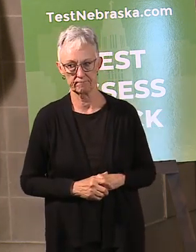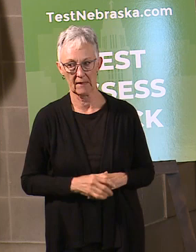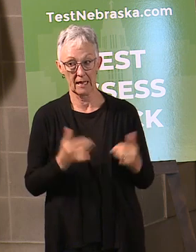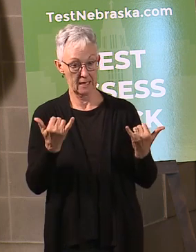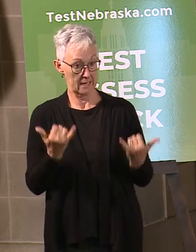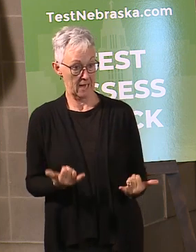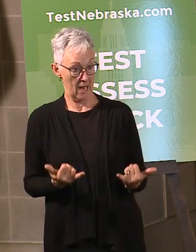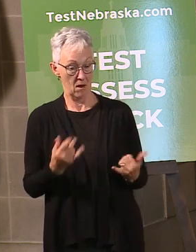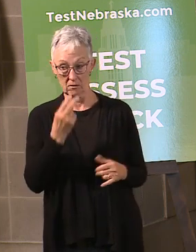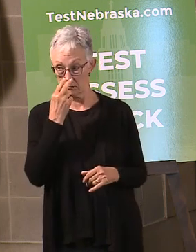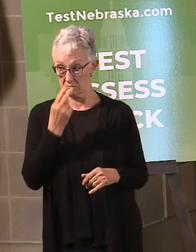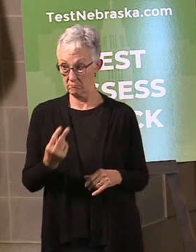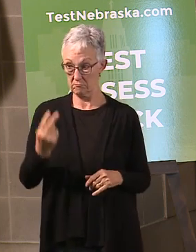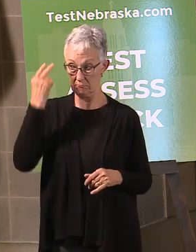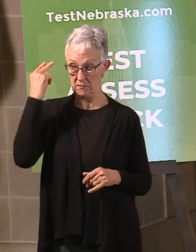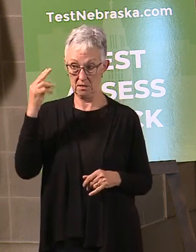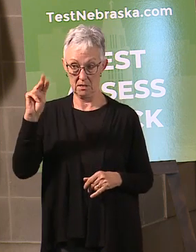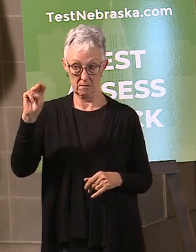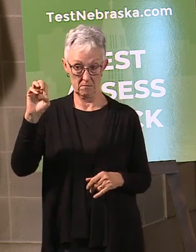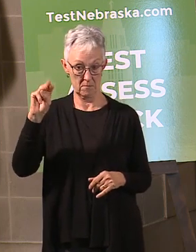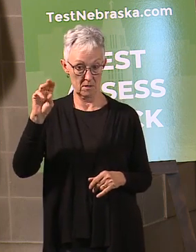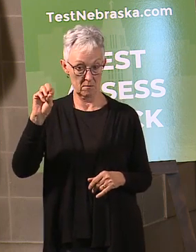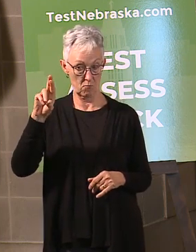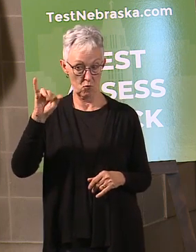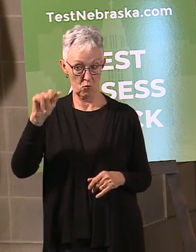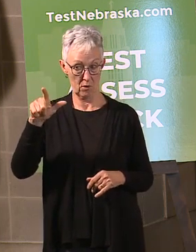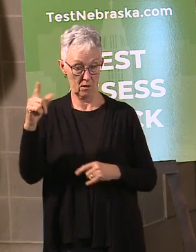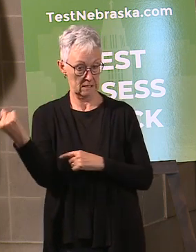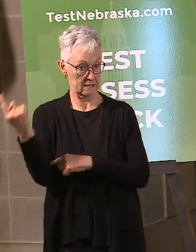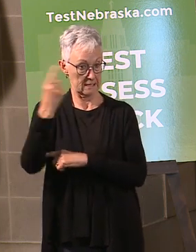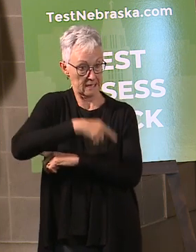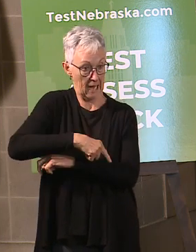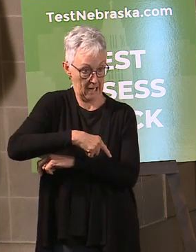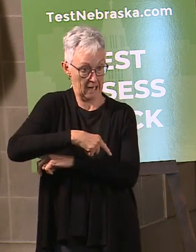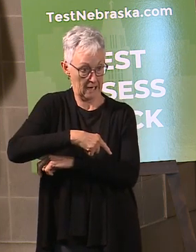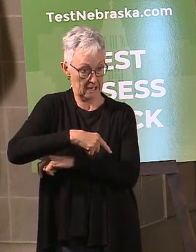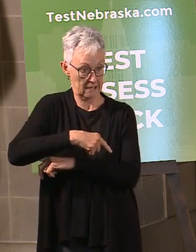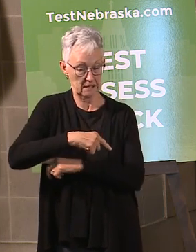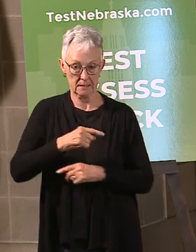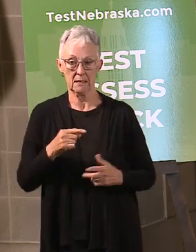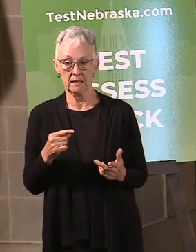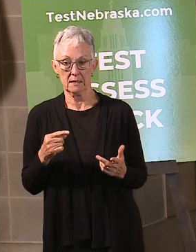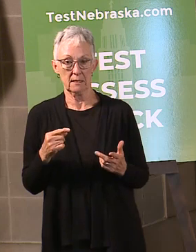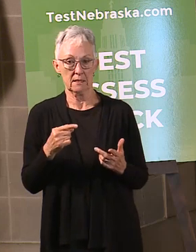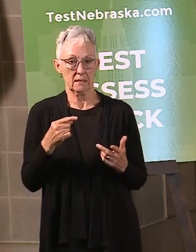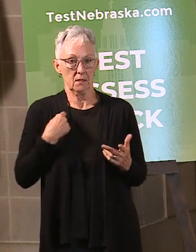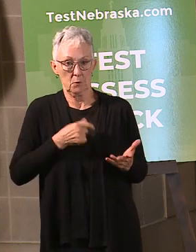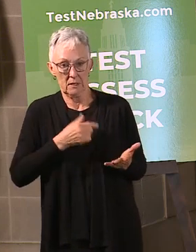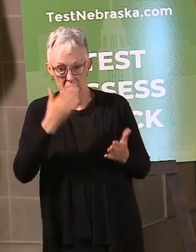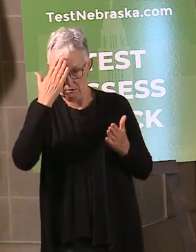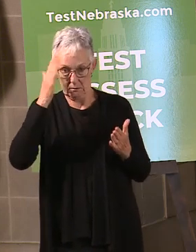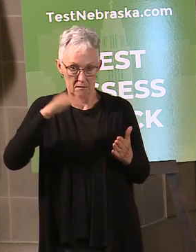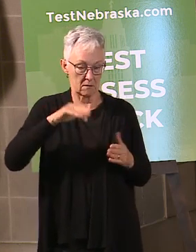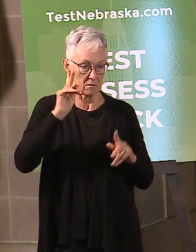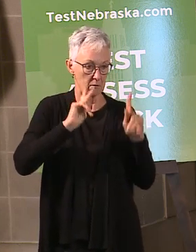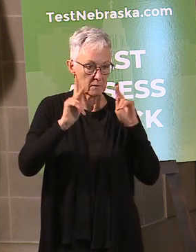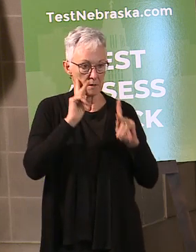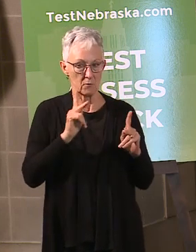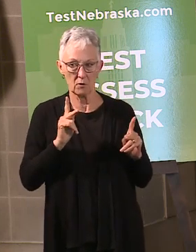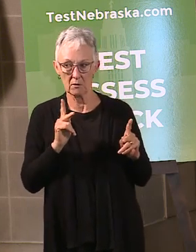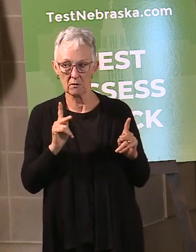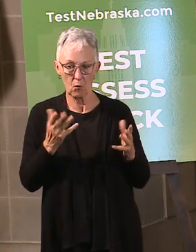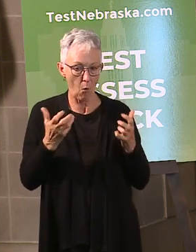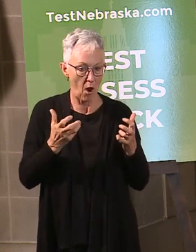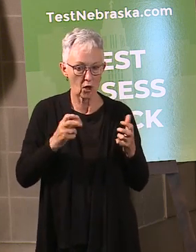as I mentioned at the outset, that was really designed to catch people who were snowbirds, maybe coming from Arizona or Florida, and were coming back